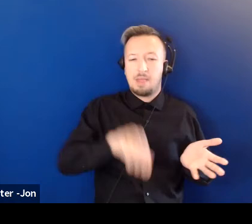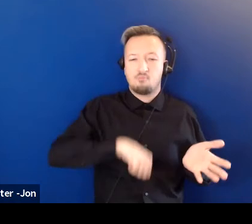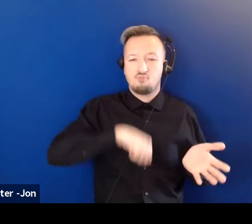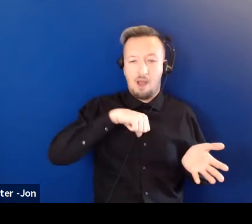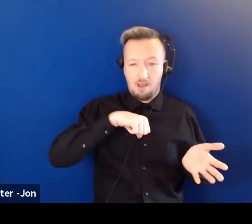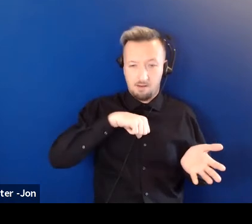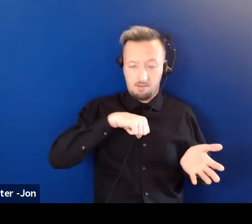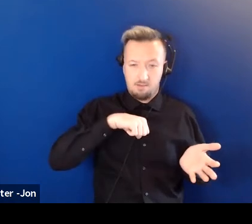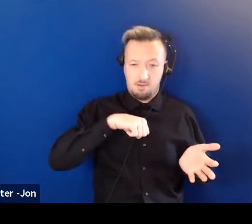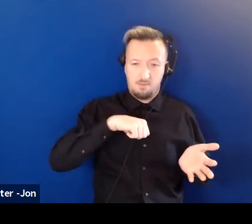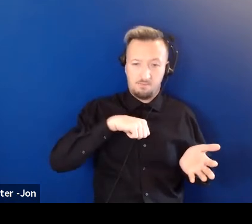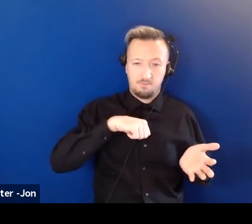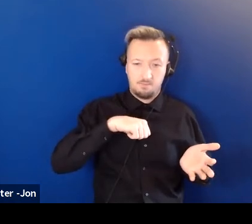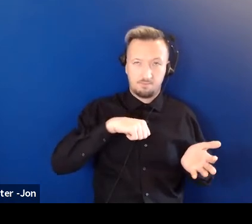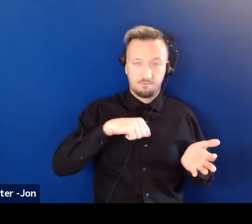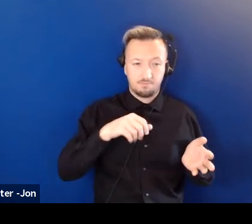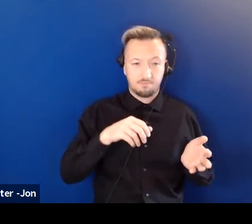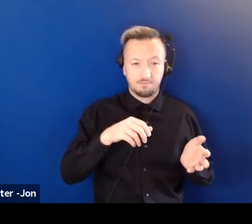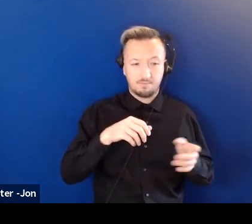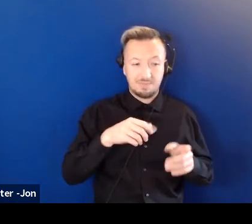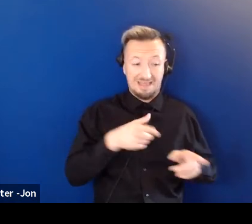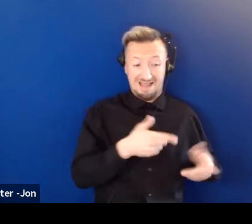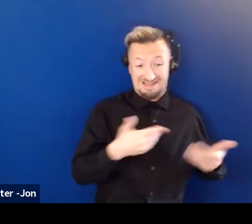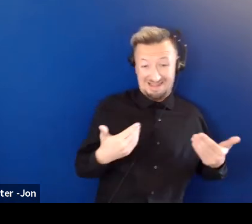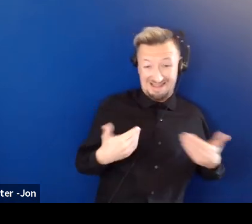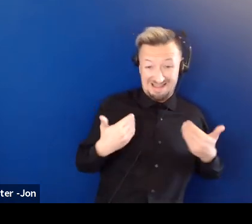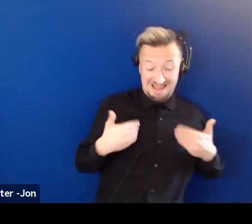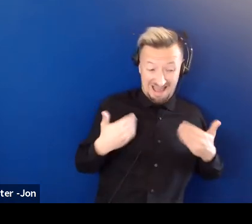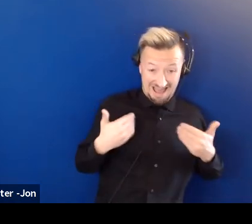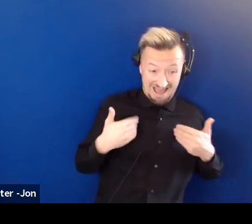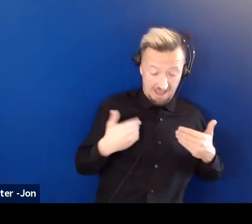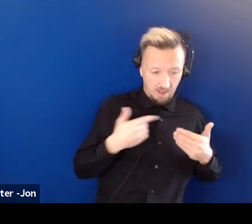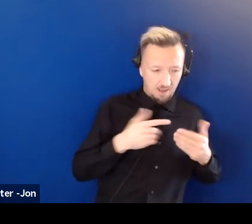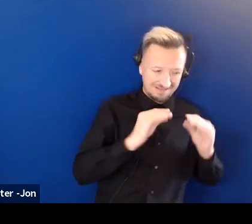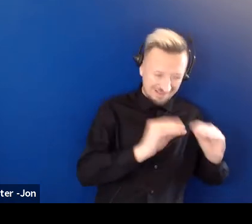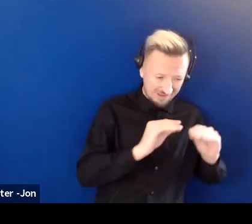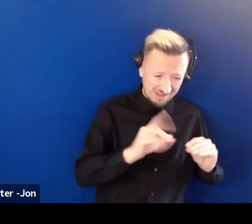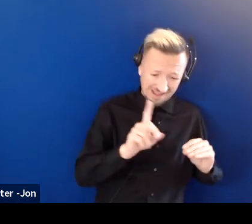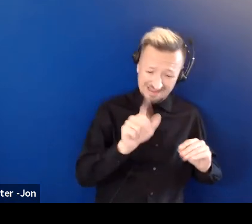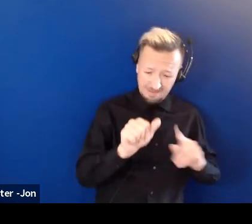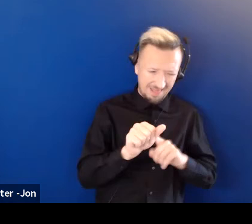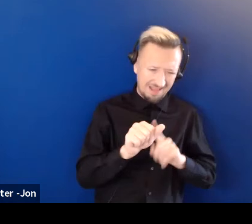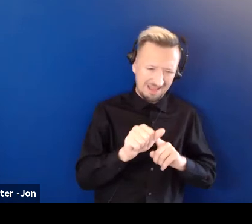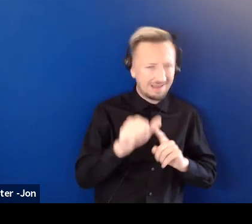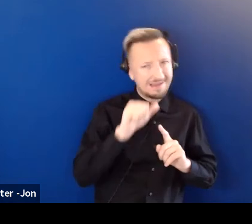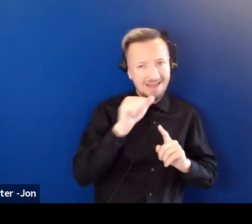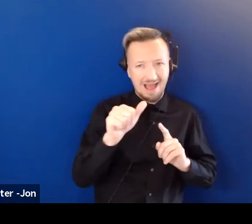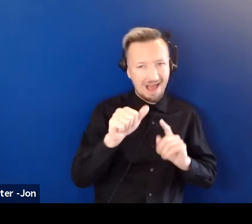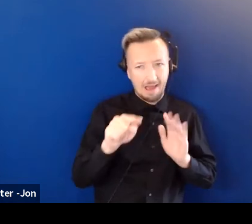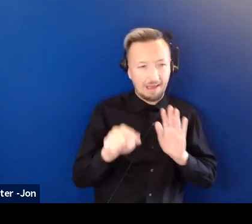it's better for you to understand early that disability is a part of life and not a negative thing to be